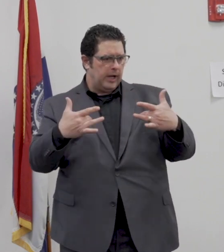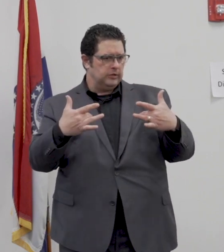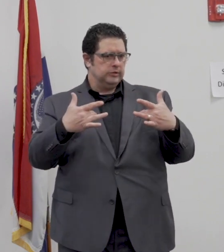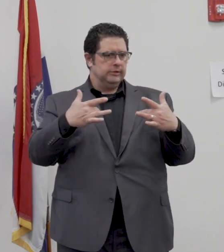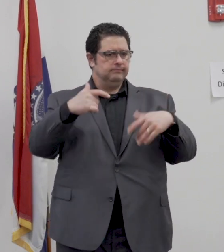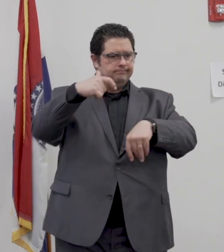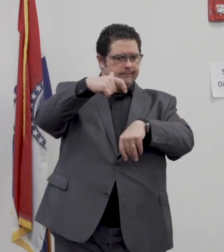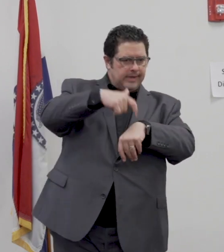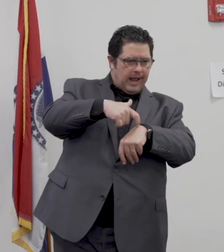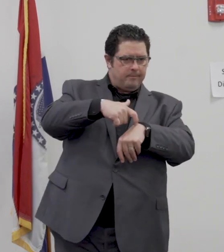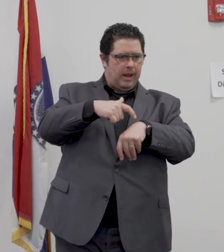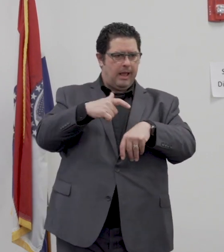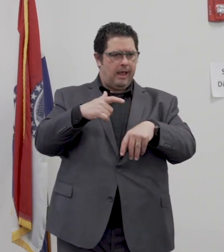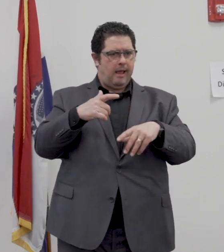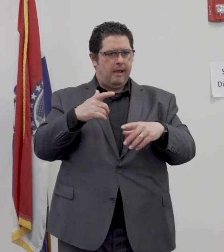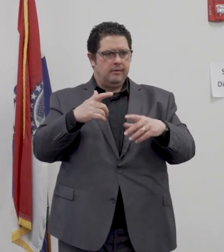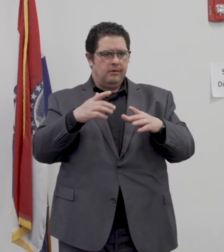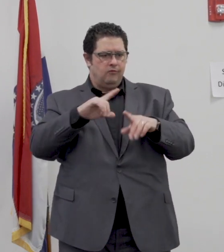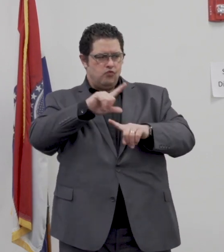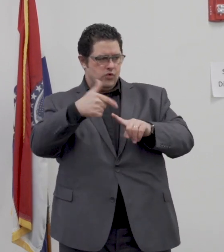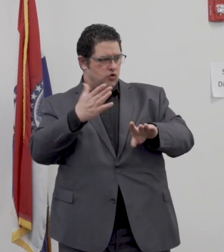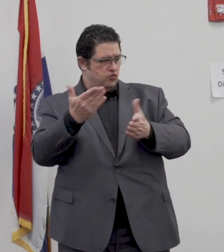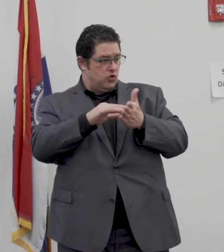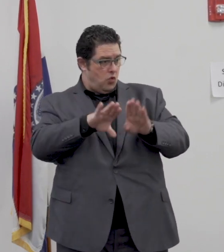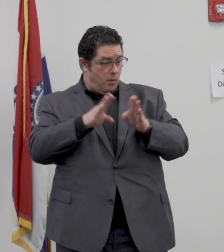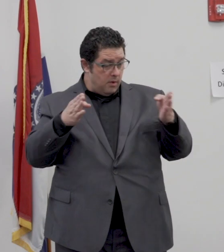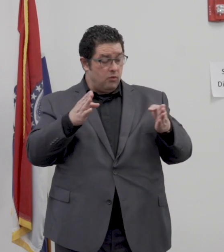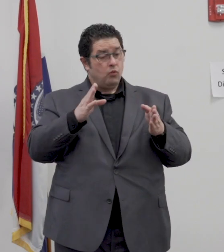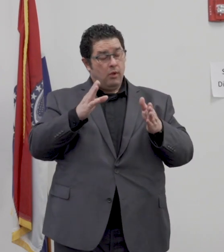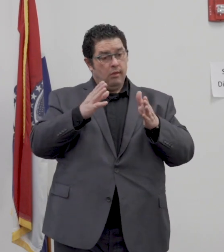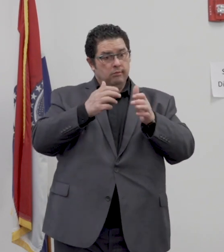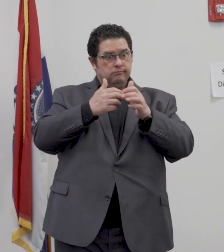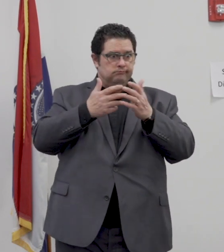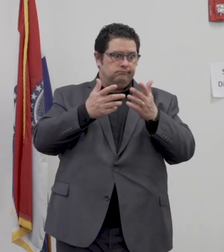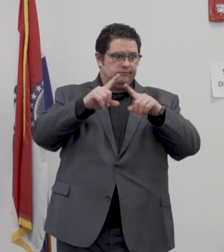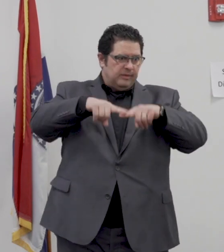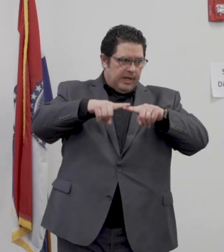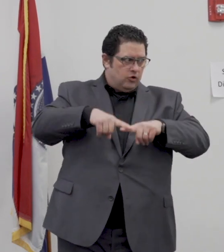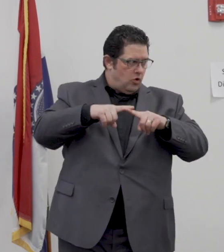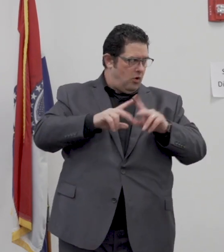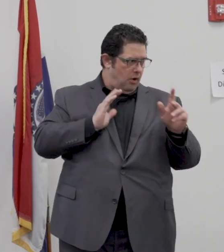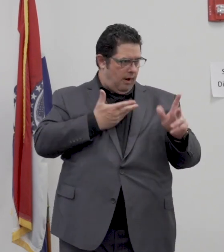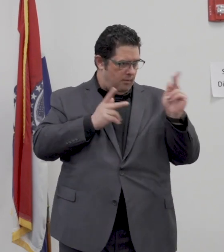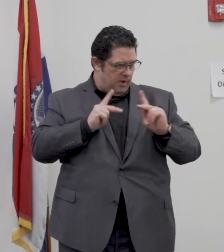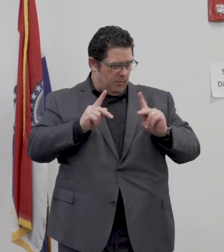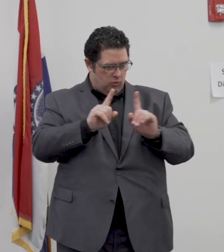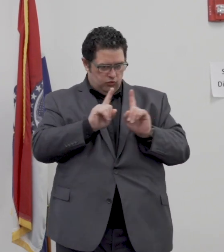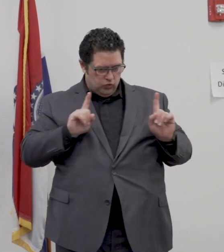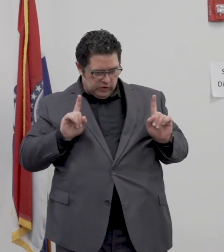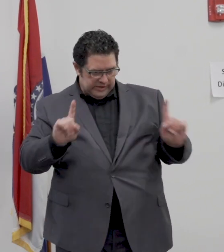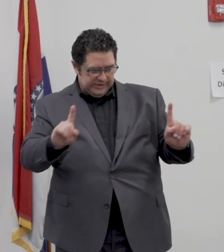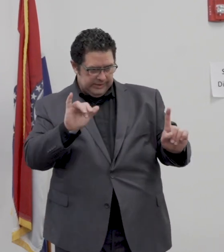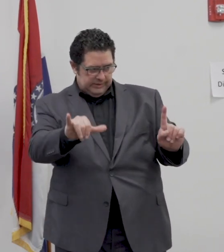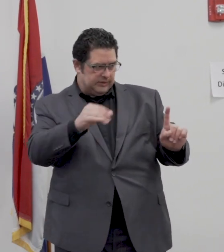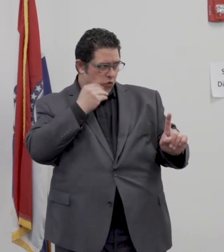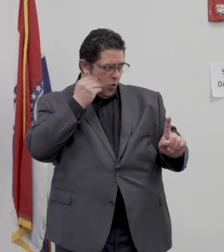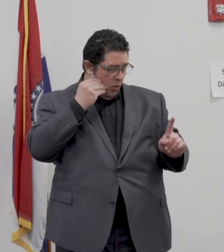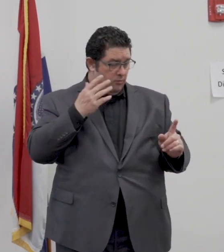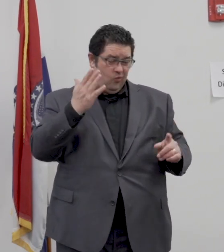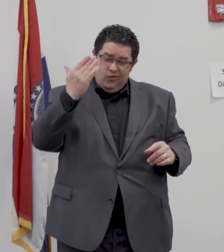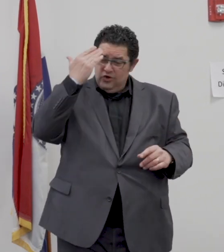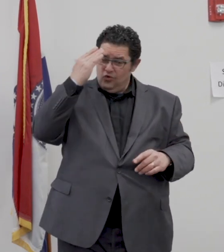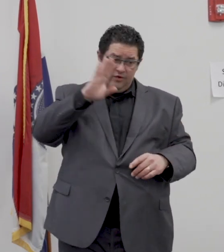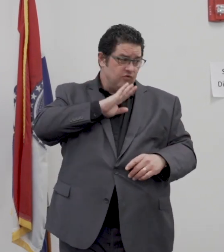residents complying with the social distancing orders. And we understand that this is